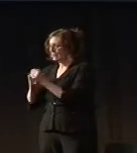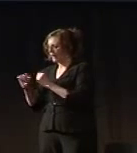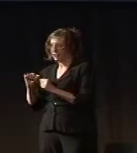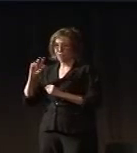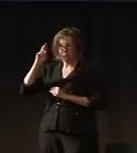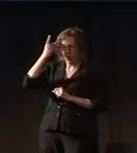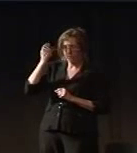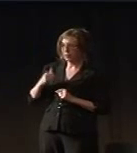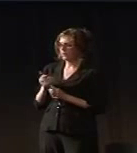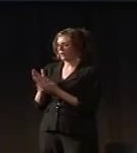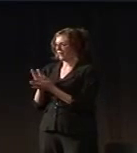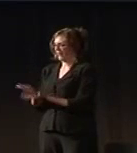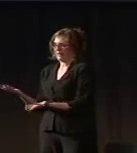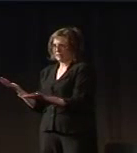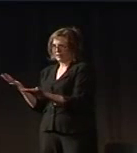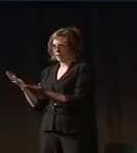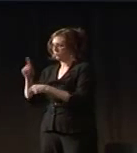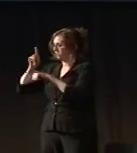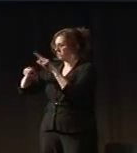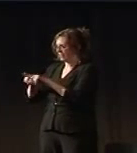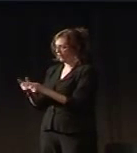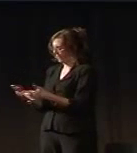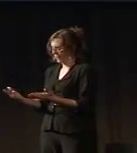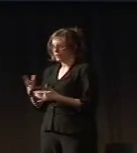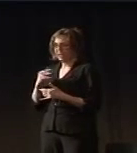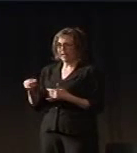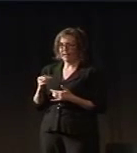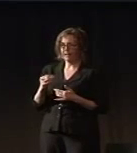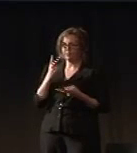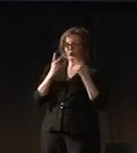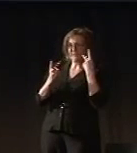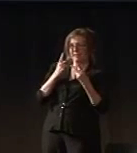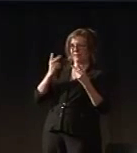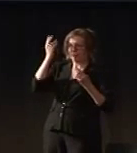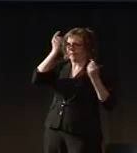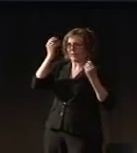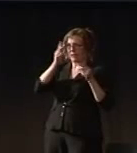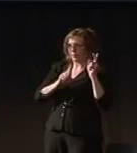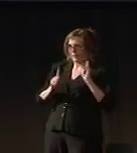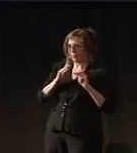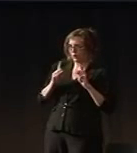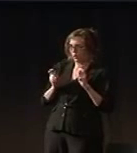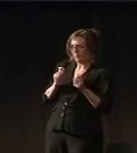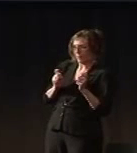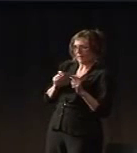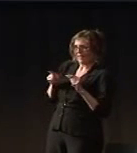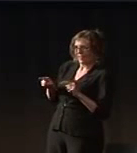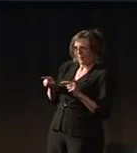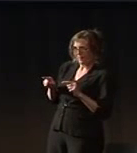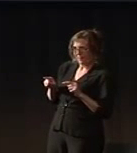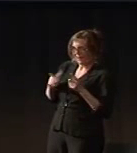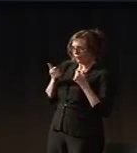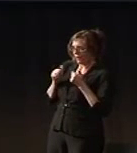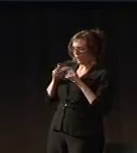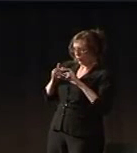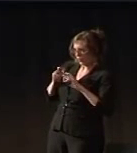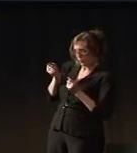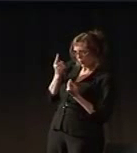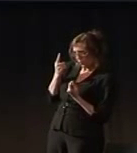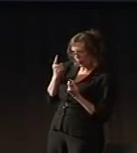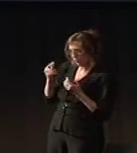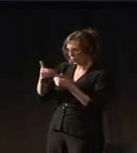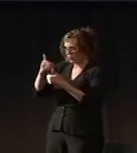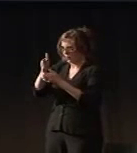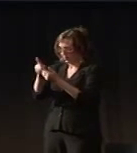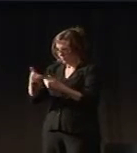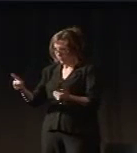things of various sorts, and the perceiving, thinking people who manipulate them and try to make sense of them, that maybe that